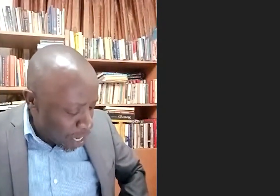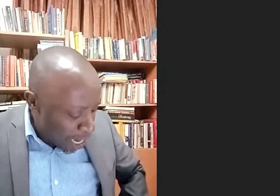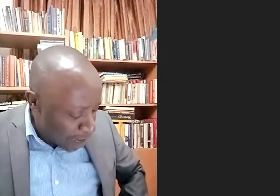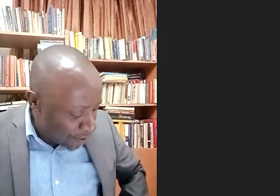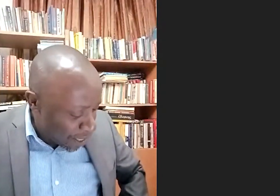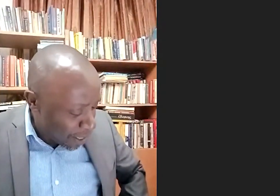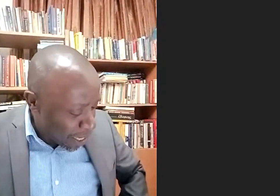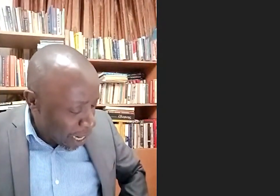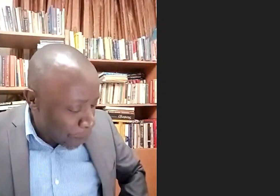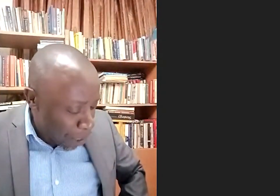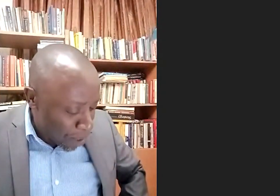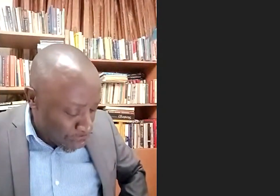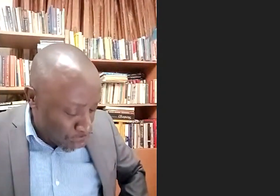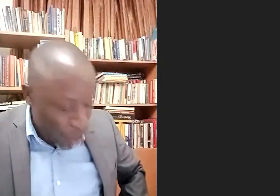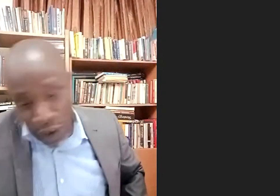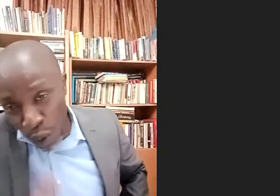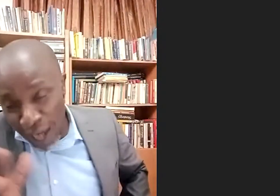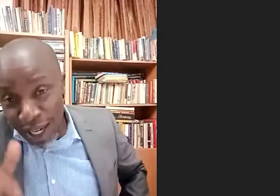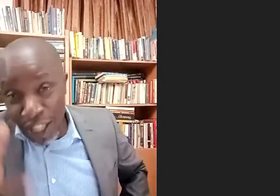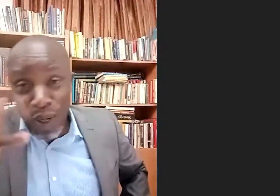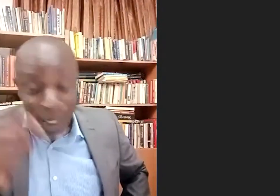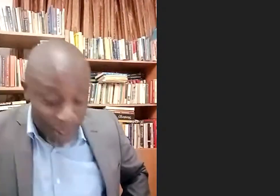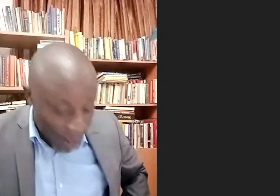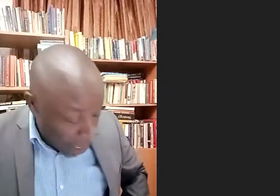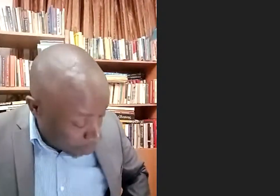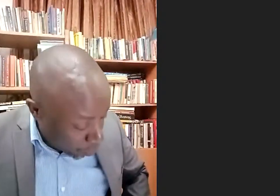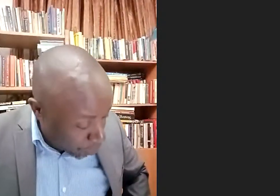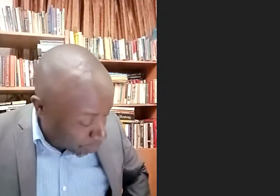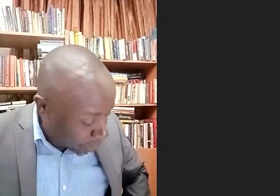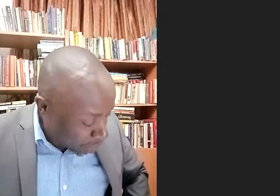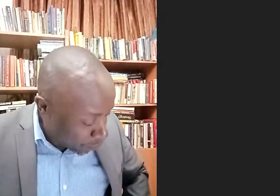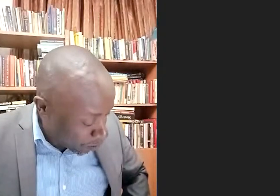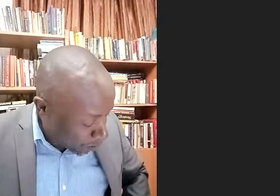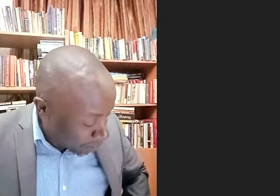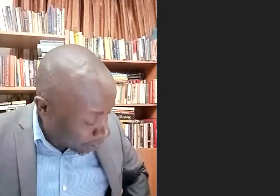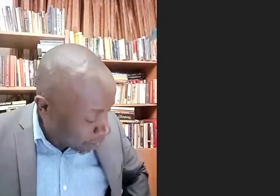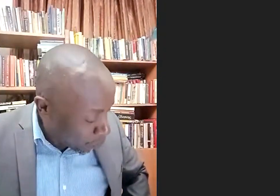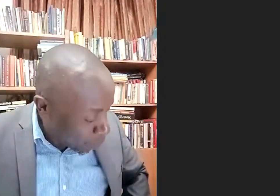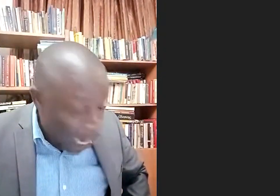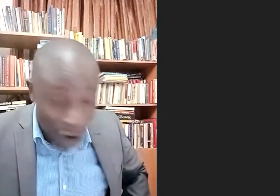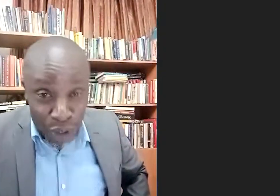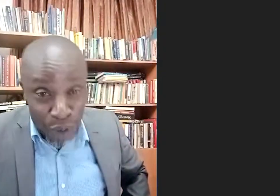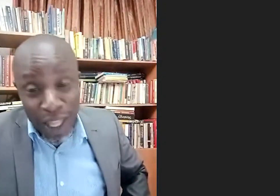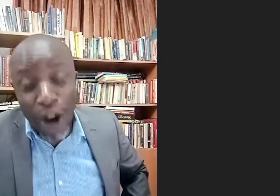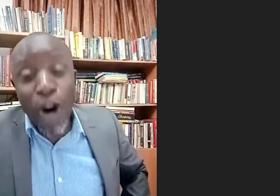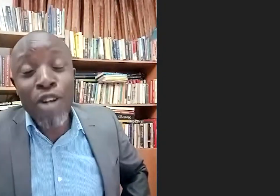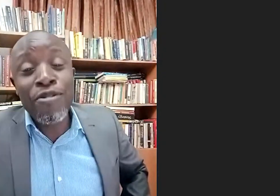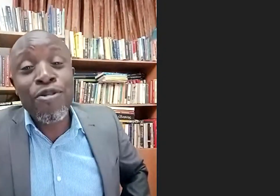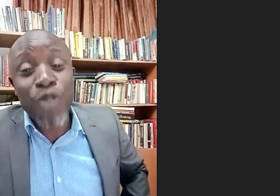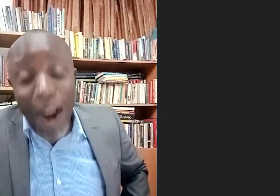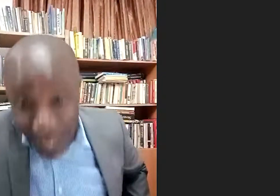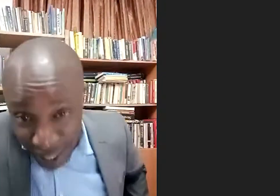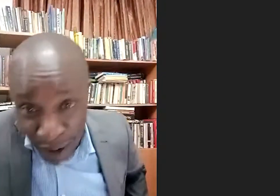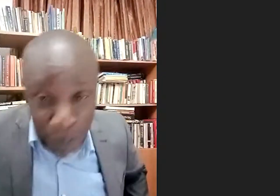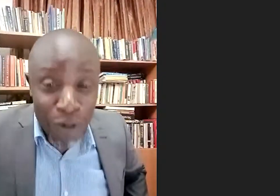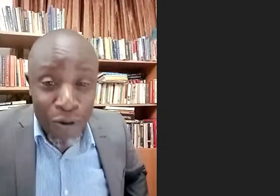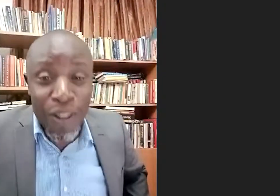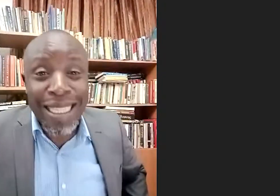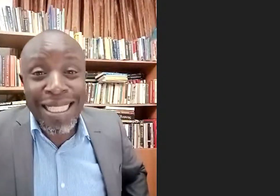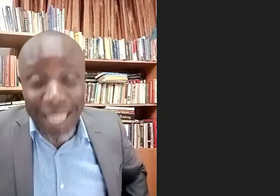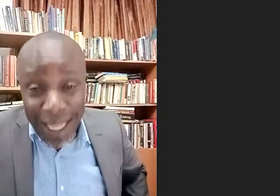Then we have Kapla Mentito. If you want cashew nuts at a cost, thank you very much. We are going to be there on